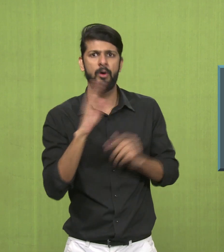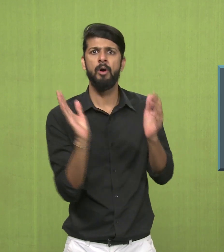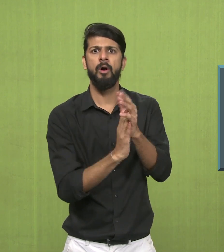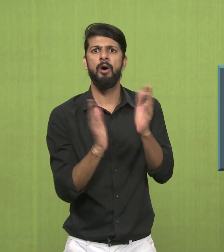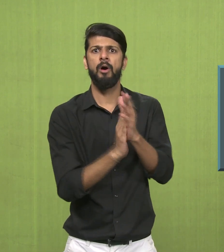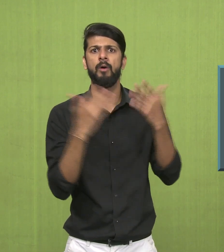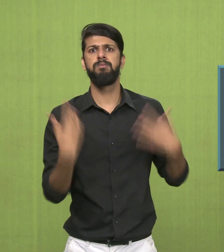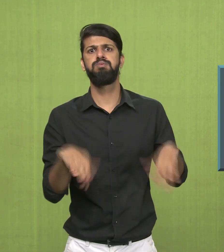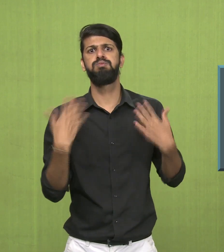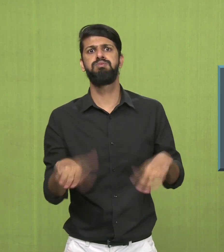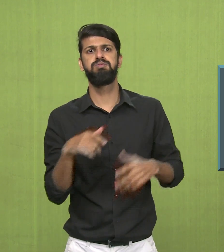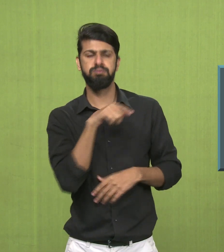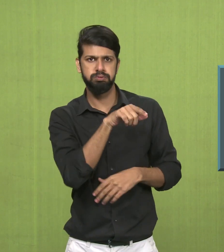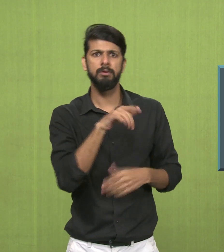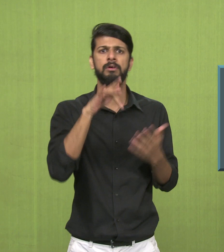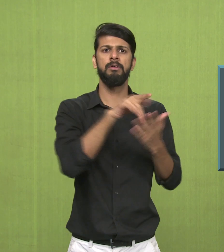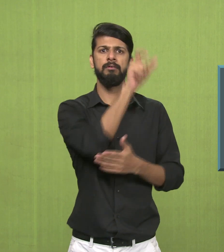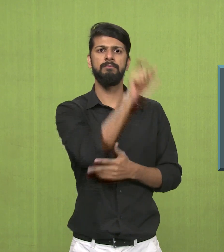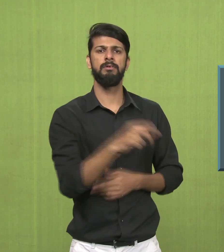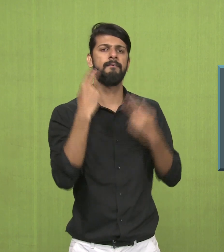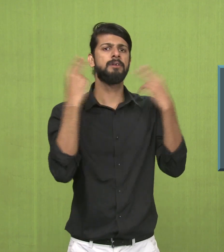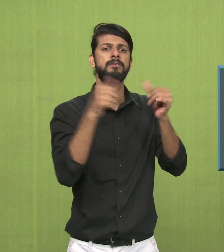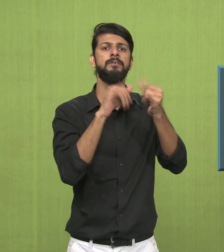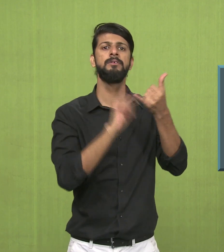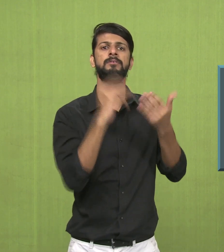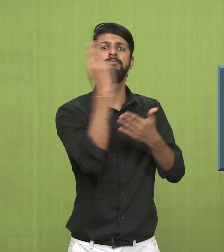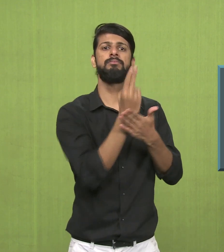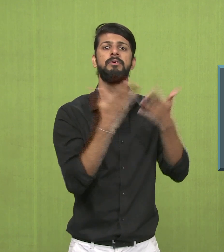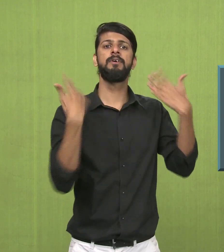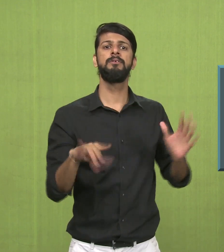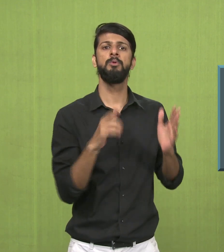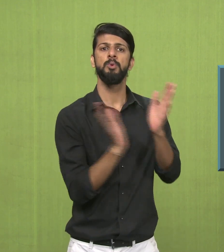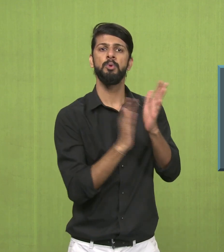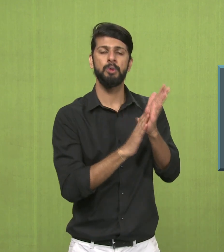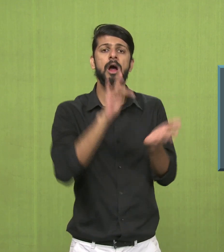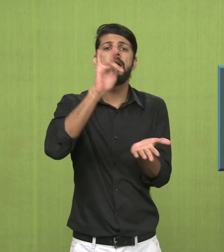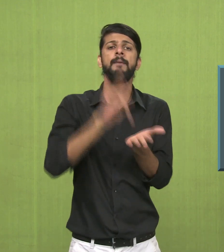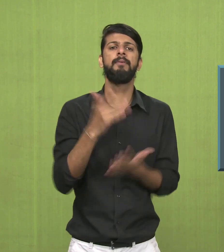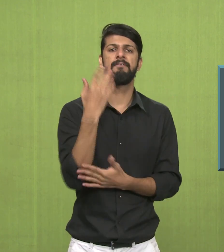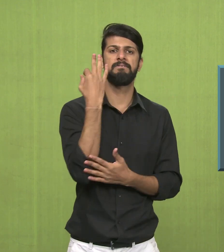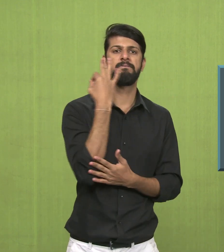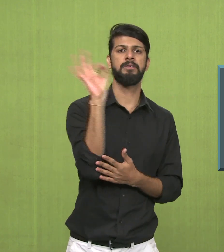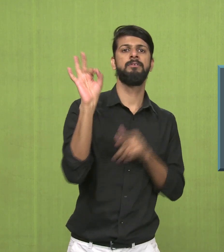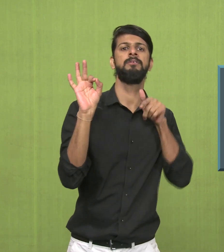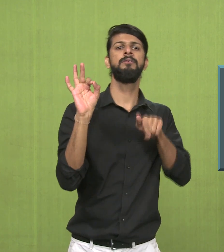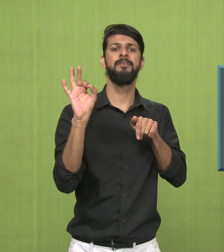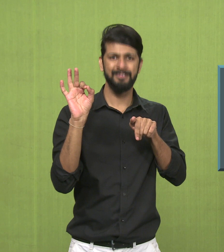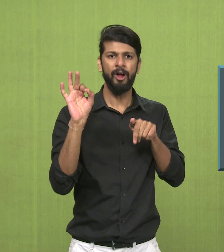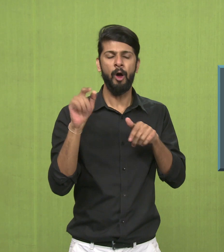girls, which in 1932 won a lot of acclaim in France,